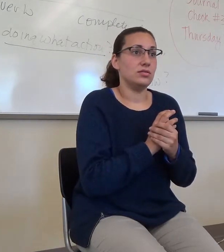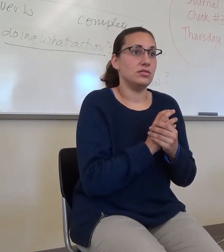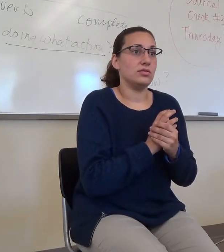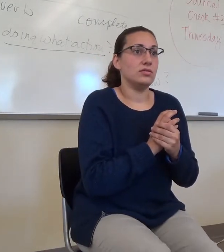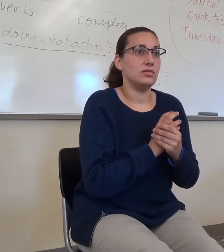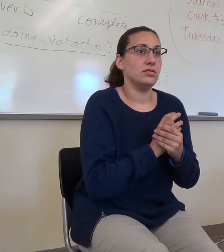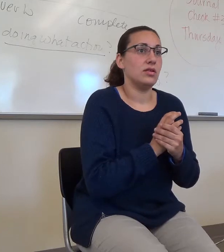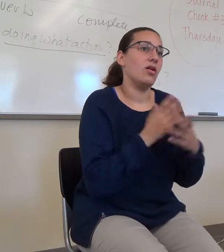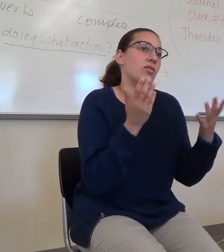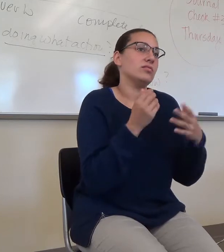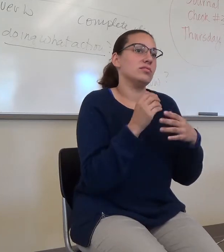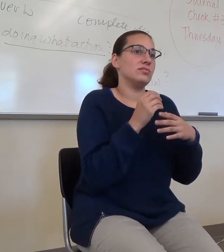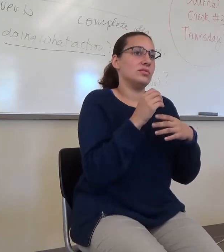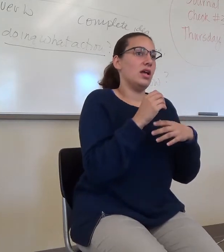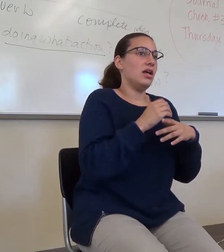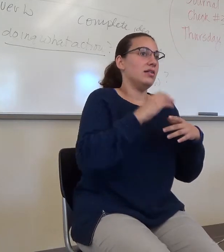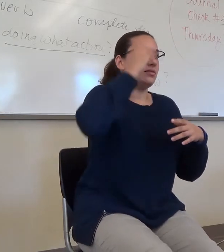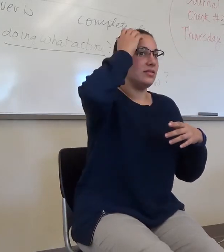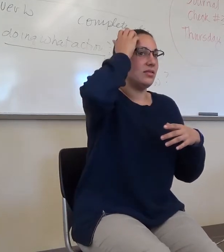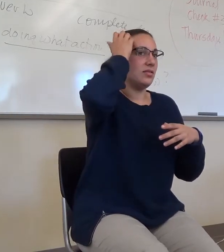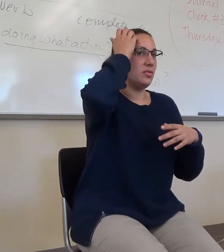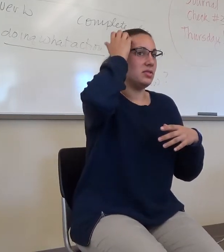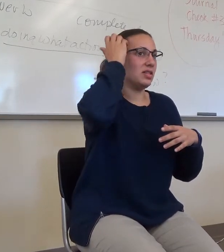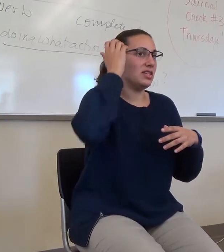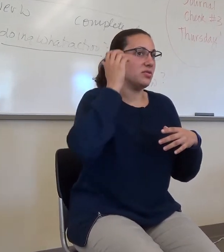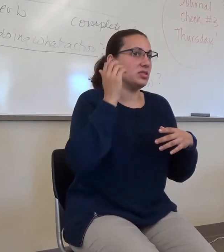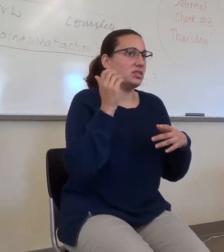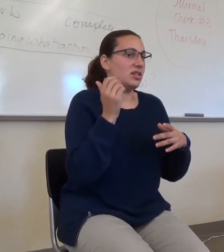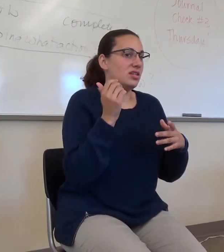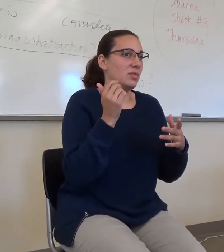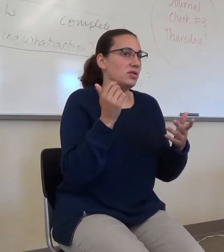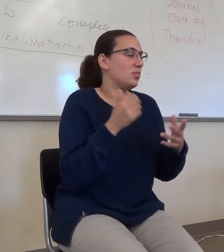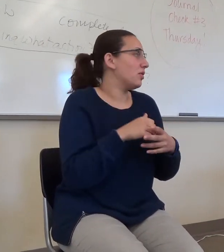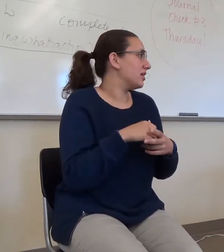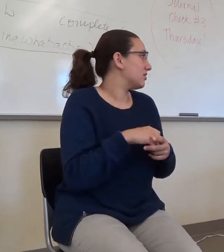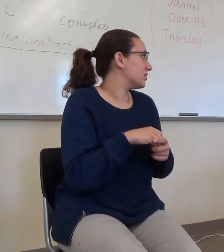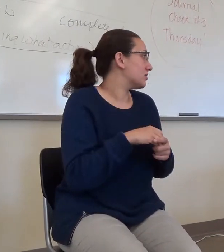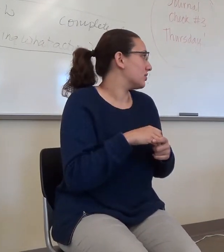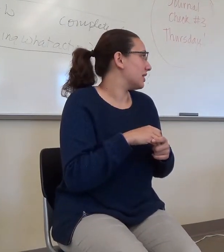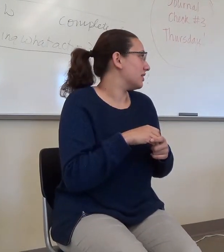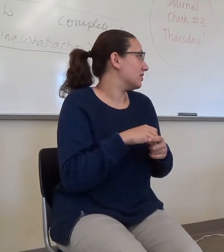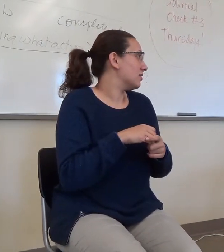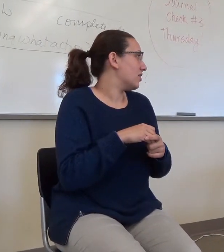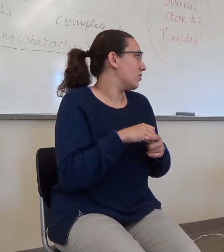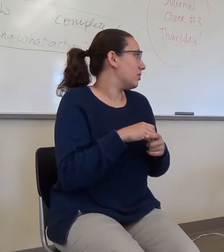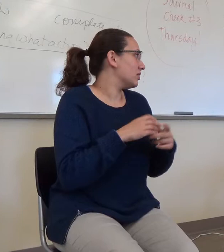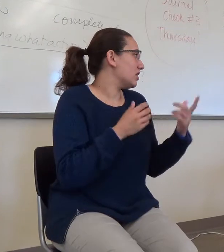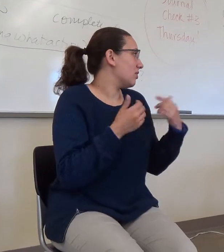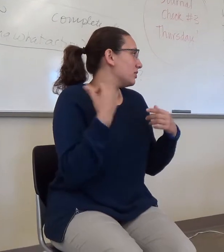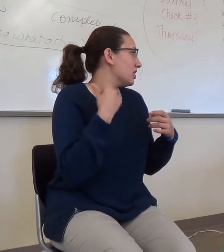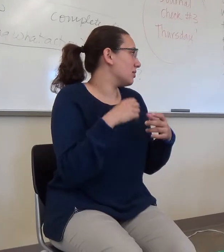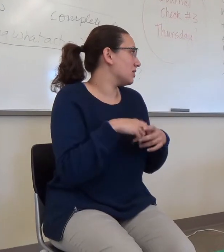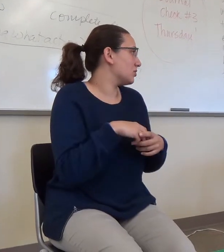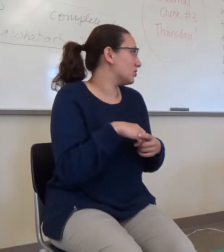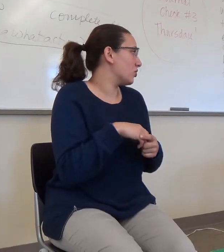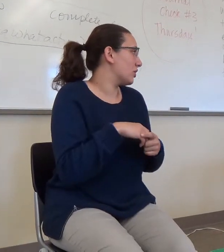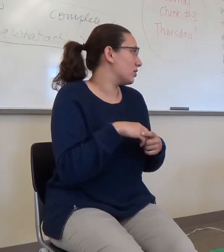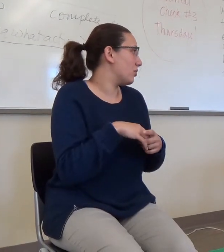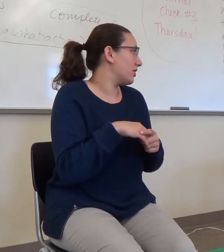like it's gonna be New Orleans. We're not talking, we're just talking about the point of the story. We we're talking about the story, the point of the